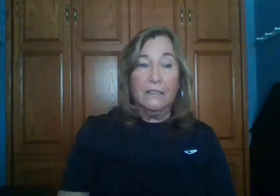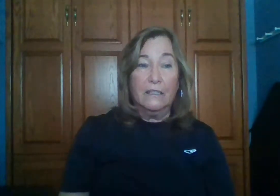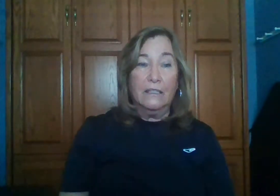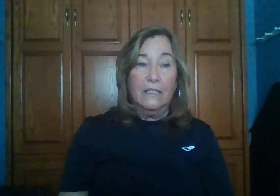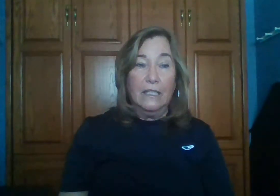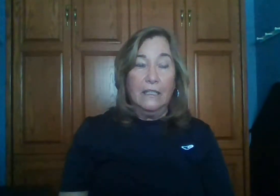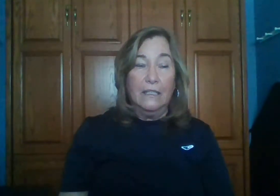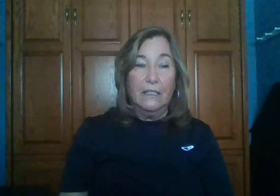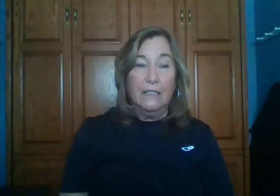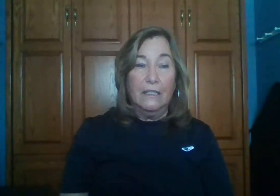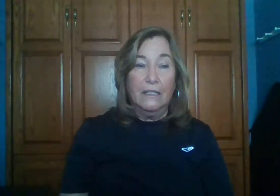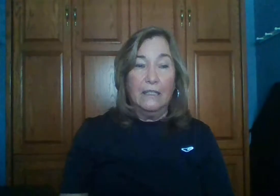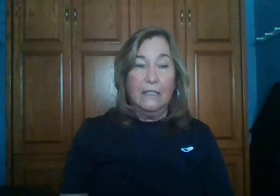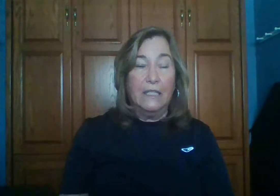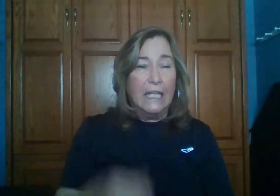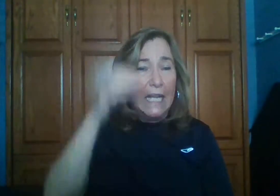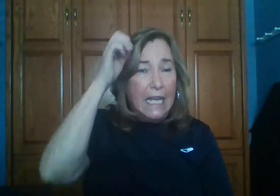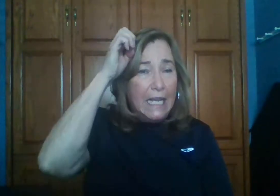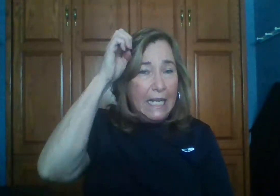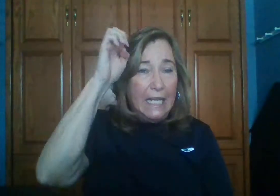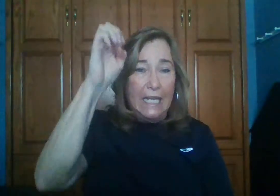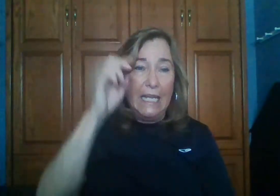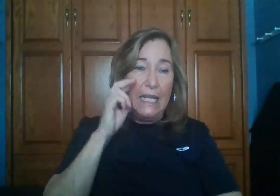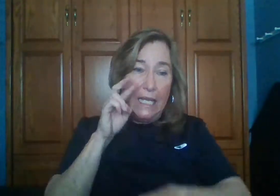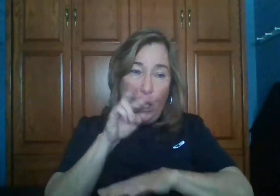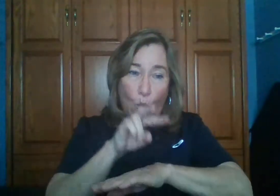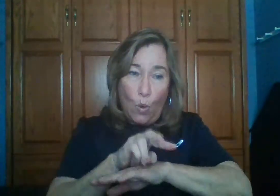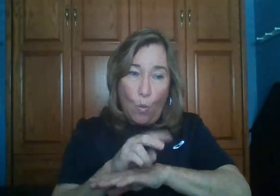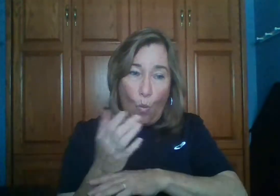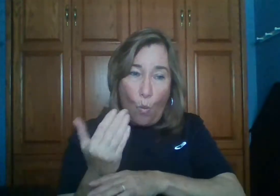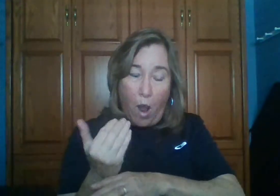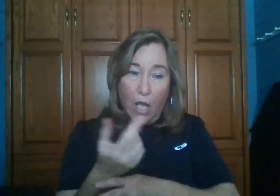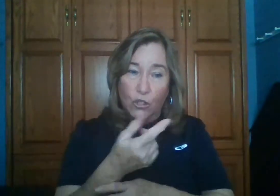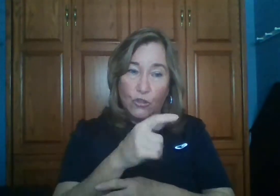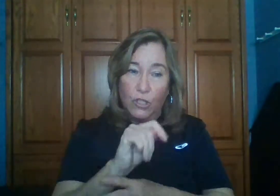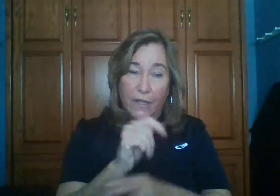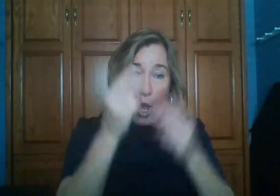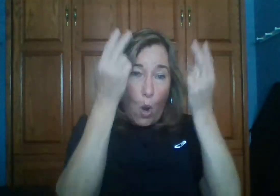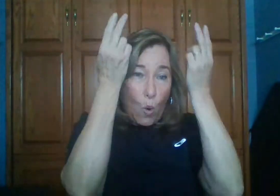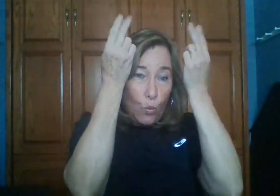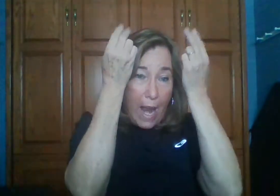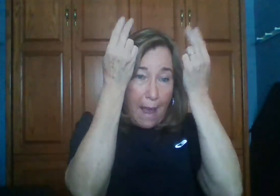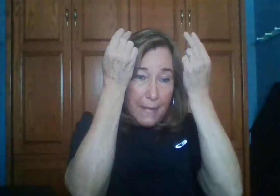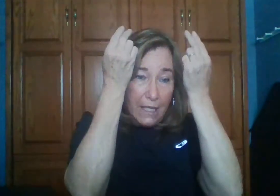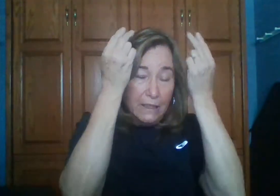he watched the rabbit eat the carrot.